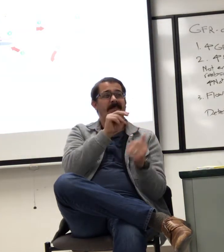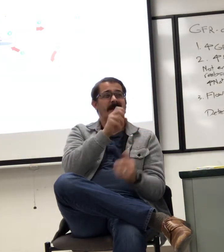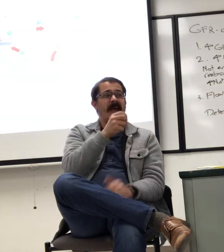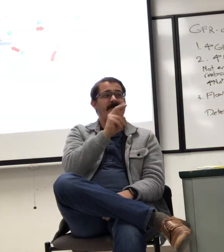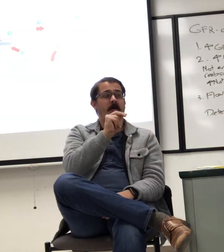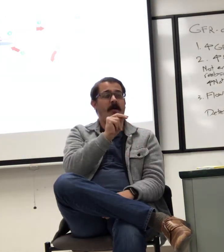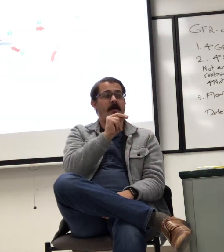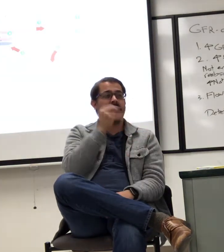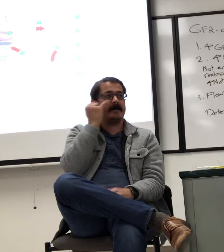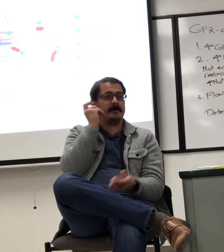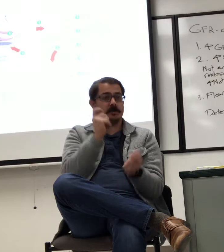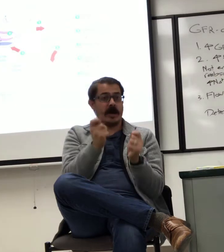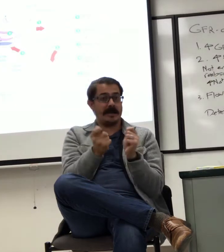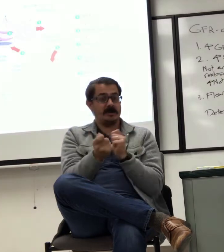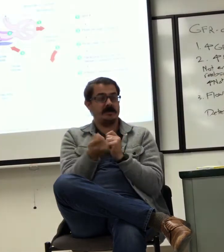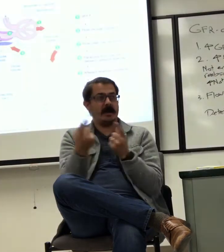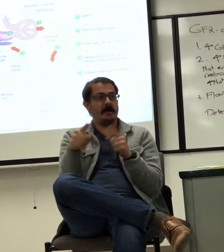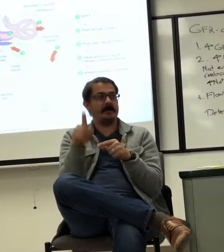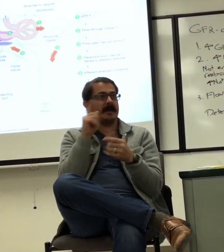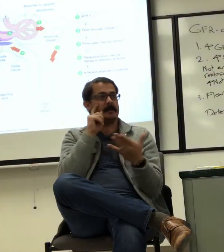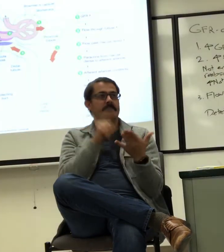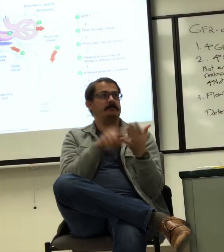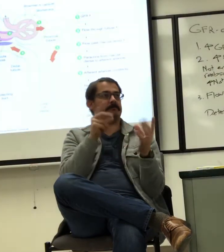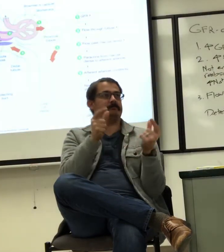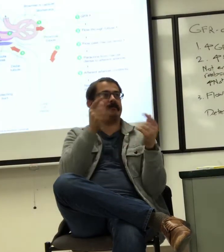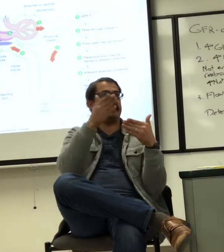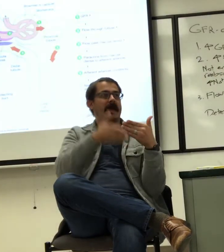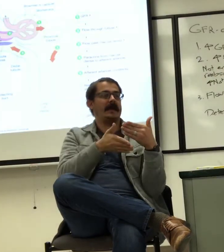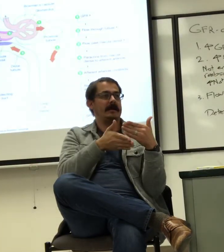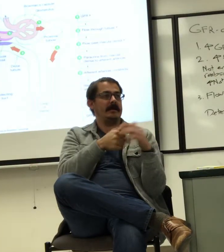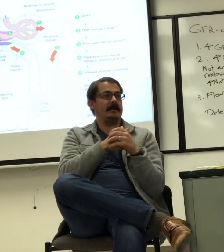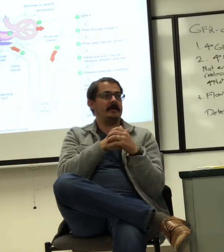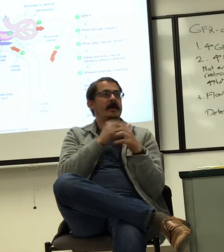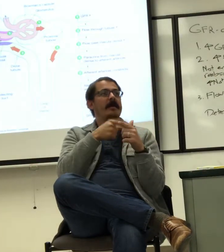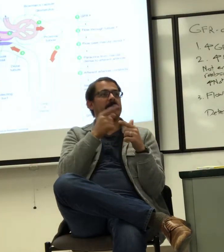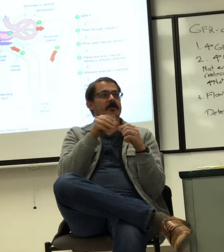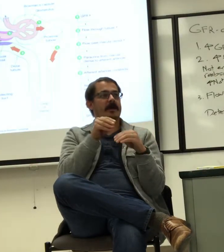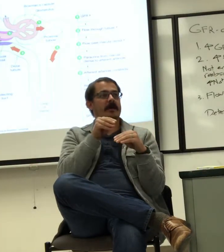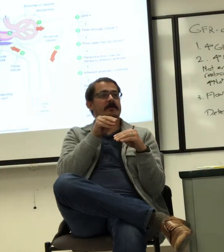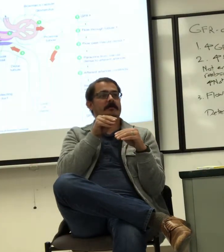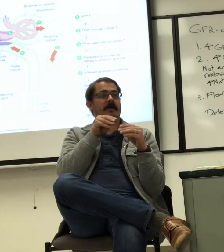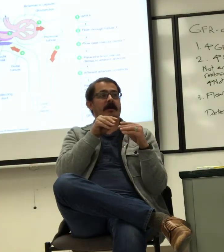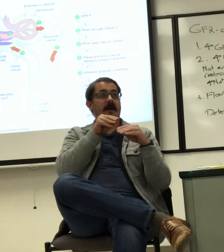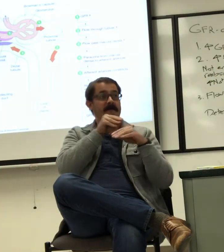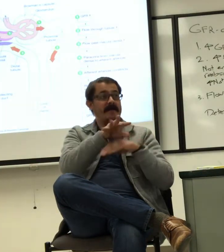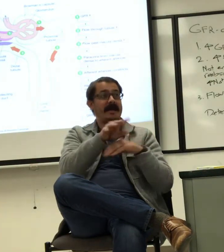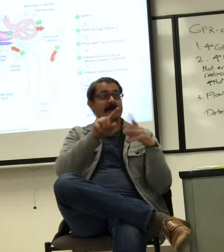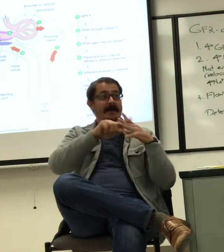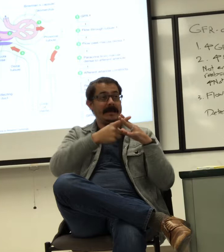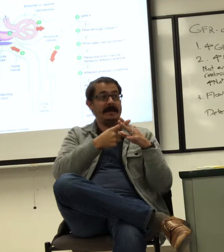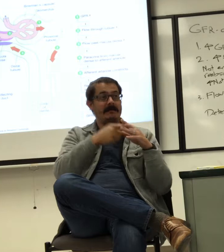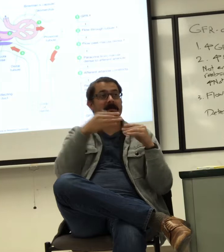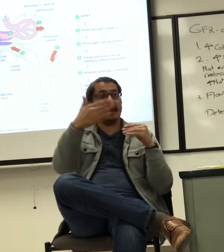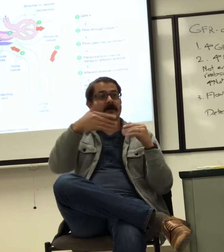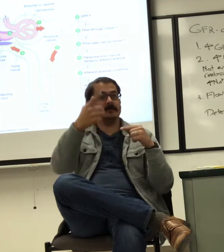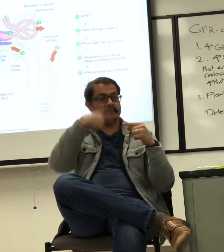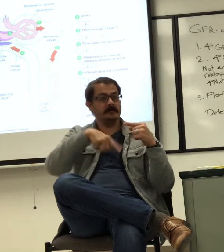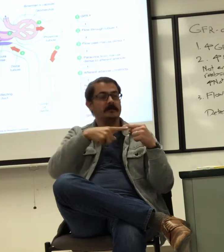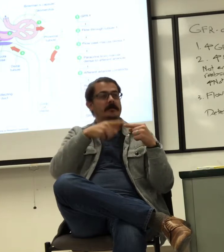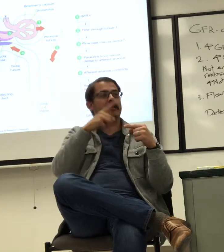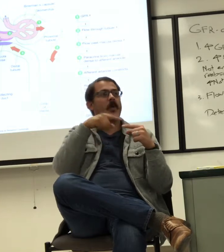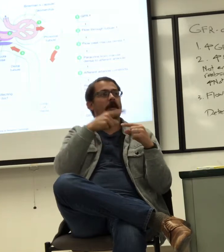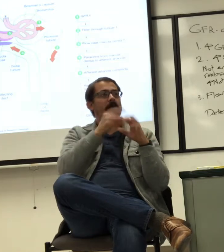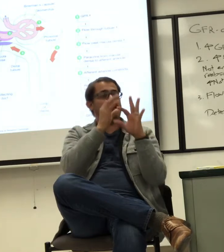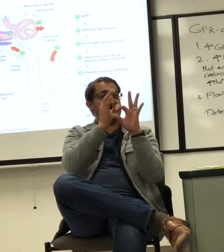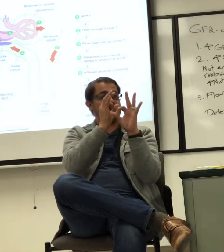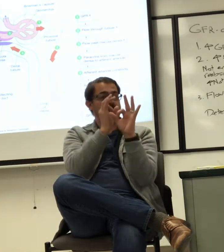changes that are happening, it can be detected at the end, and you can affect the beginning. Because when you vasoconstrict,